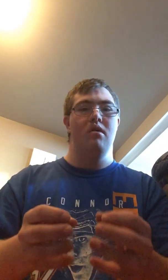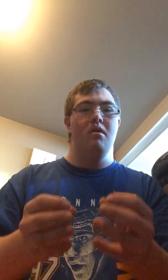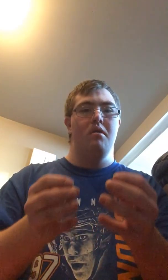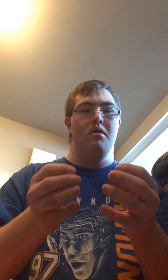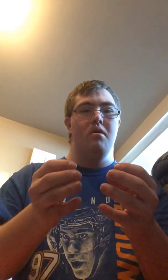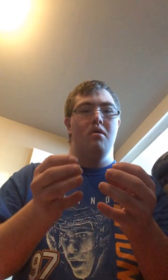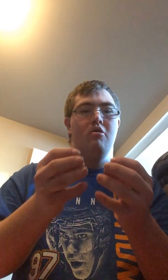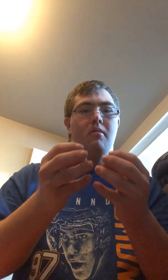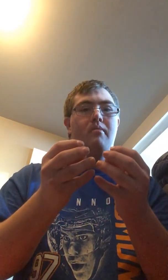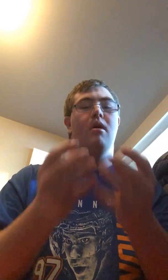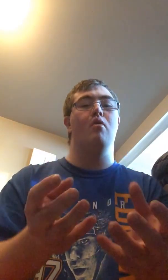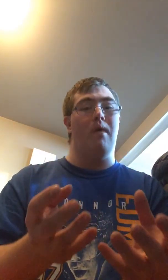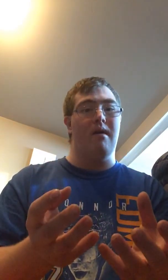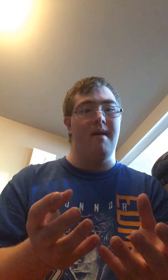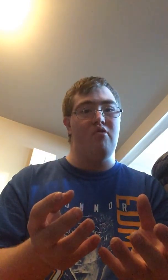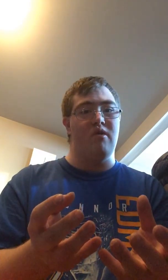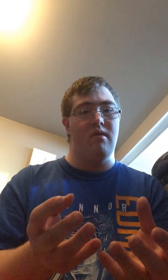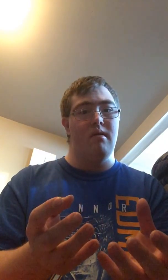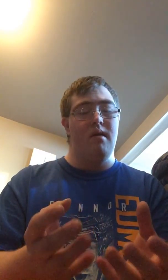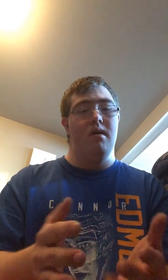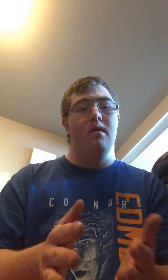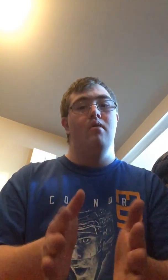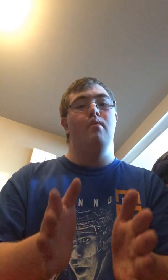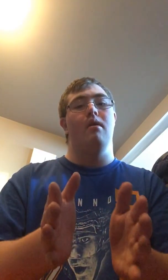your blood coagulation. We also have